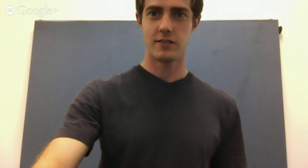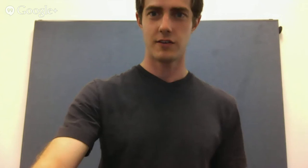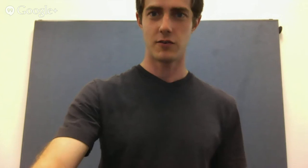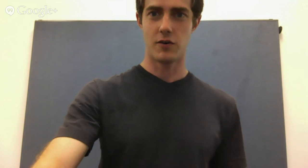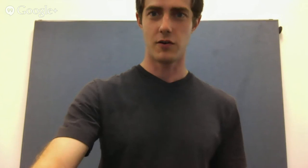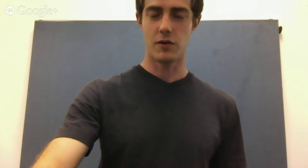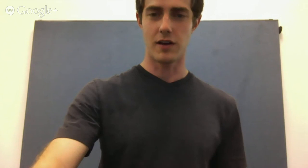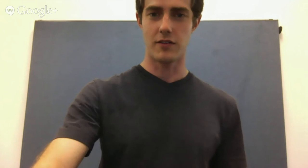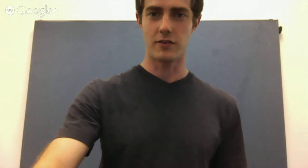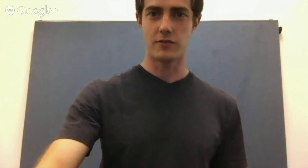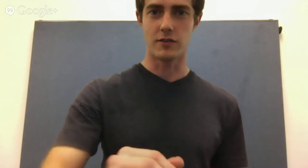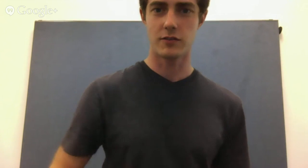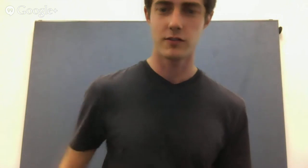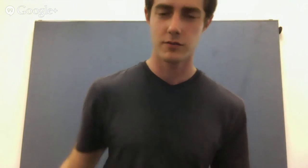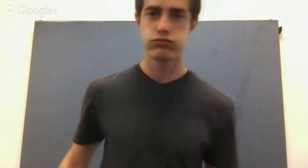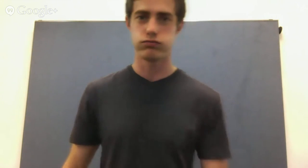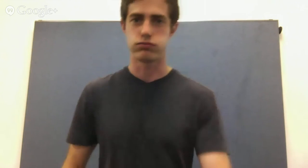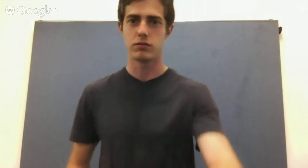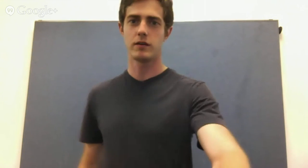Such an all-over